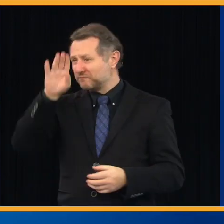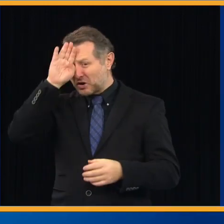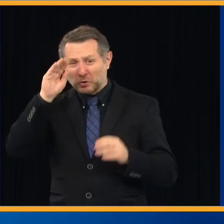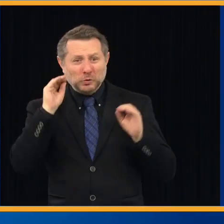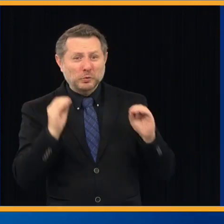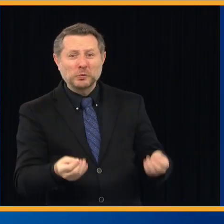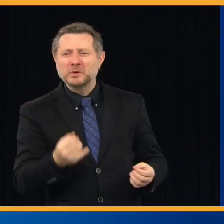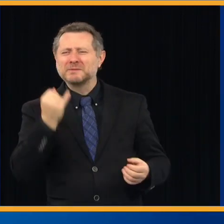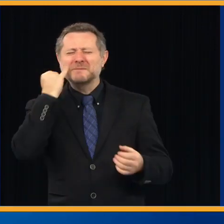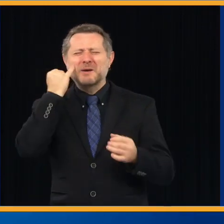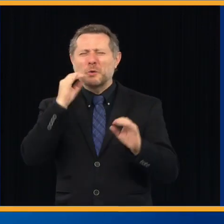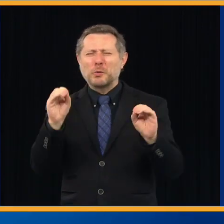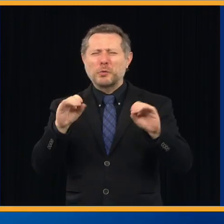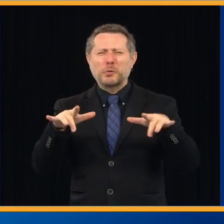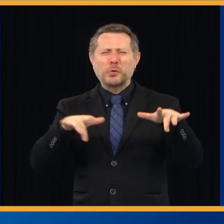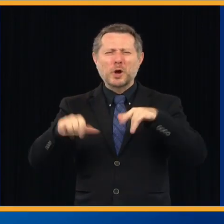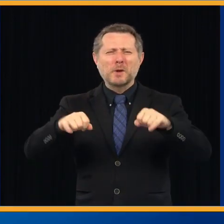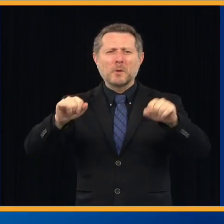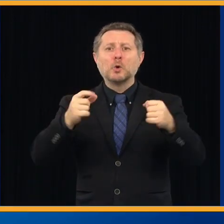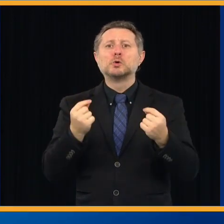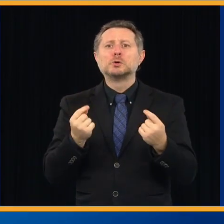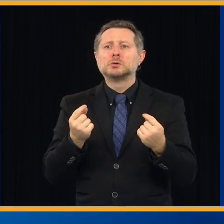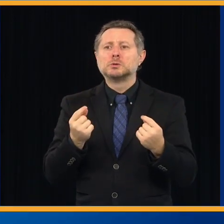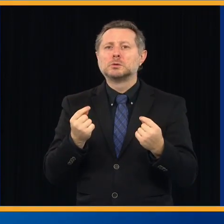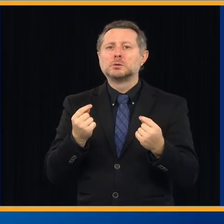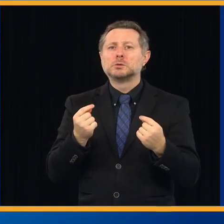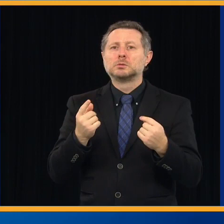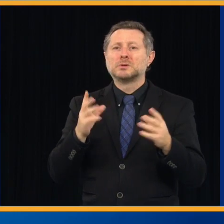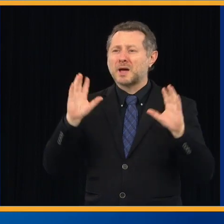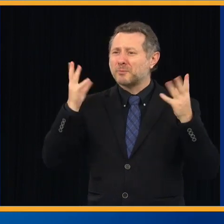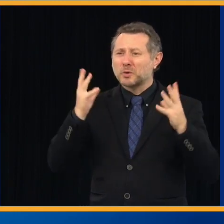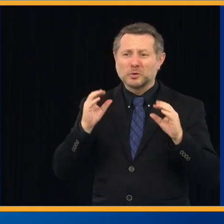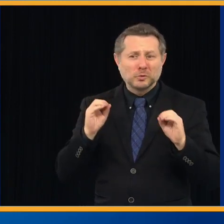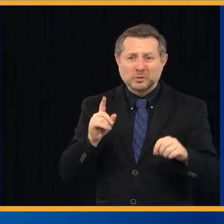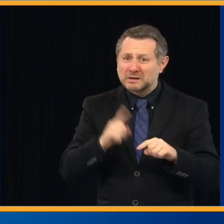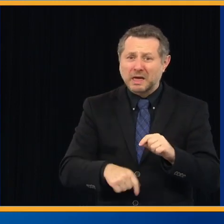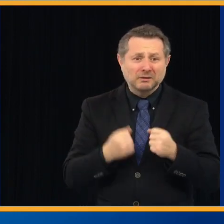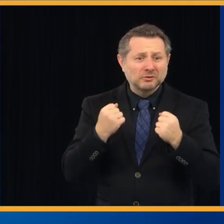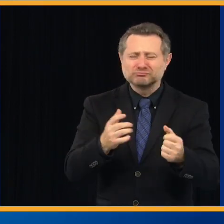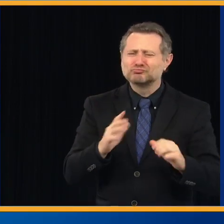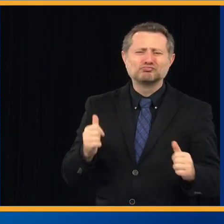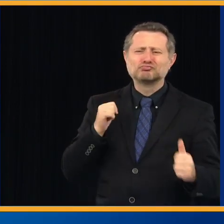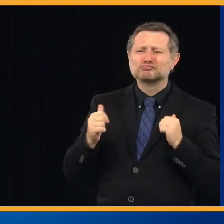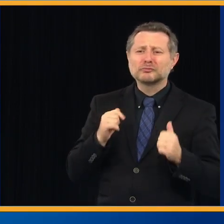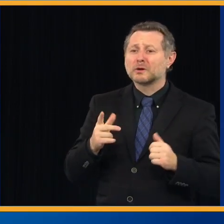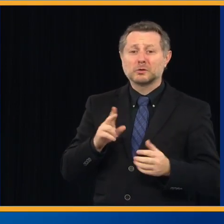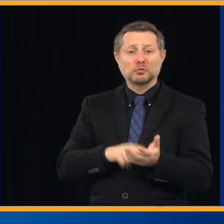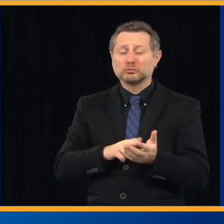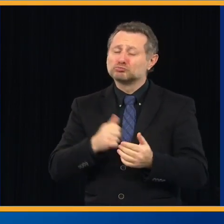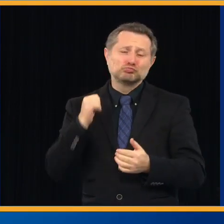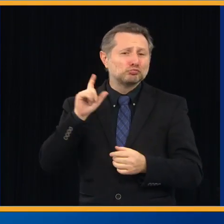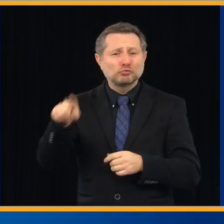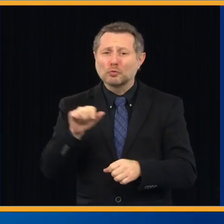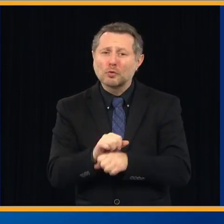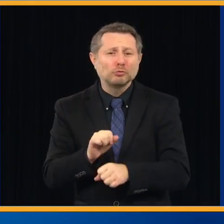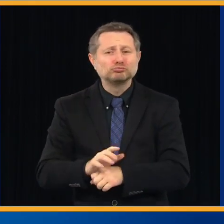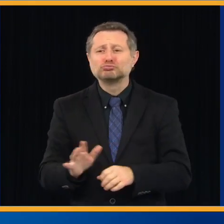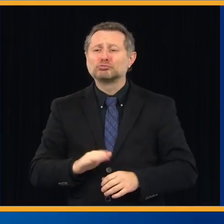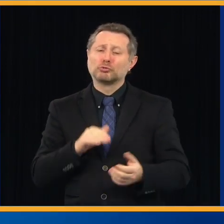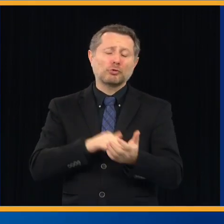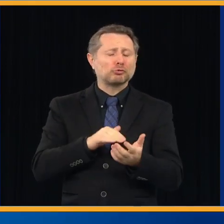the EMTs don't show up, if the ambulances don't run, if the nurses don't show up, if the doctors don't show